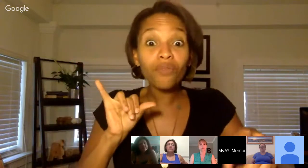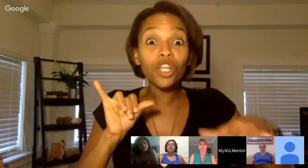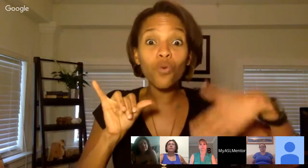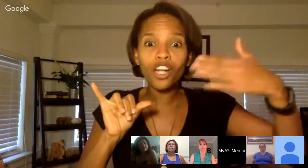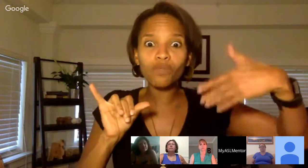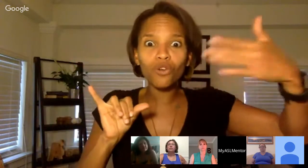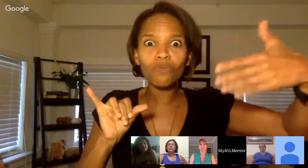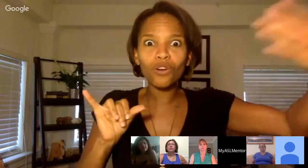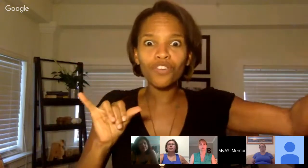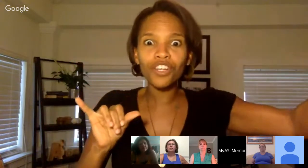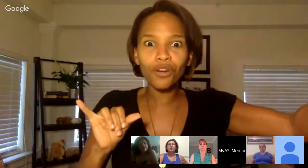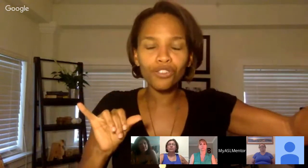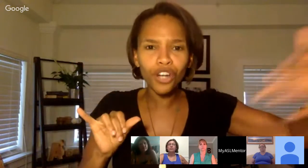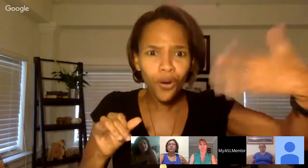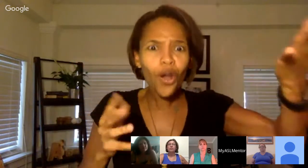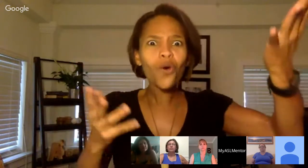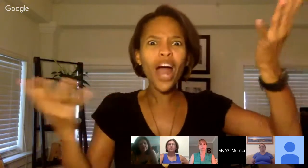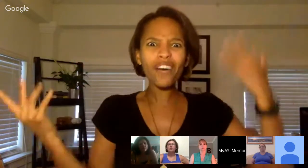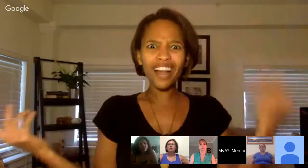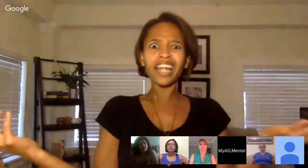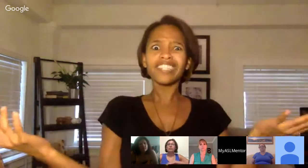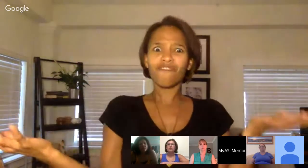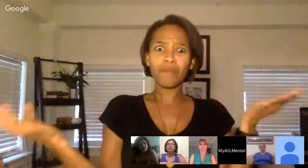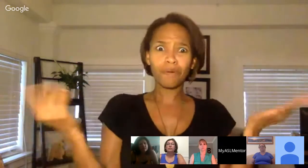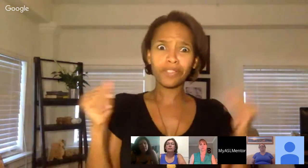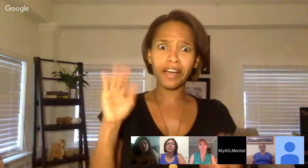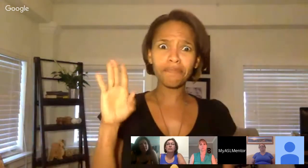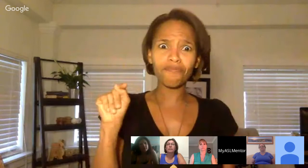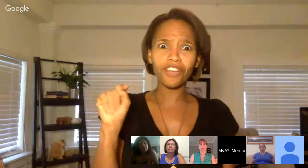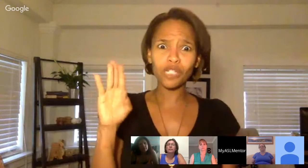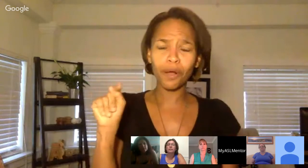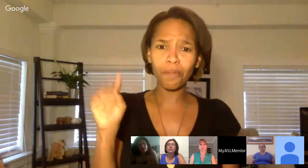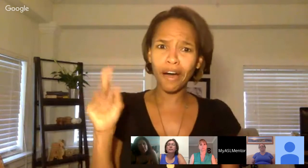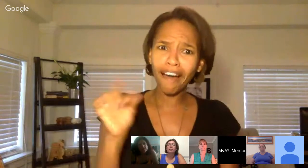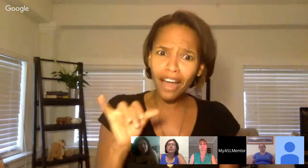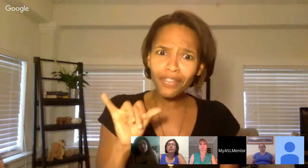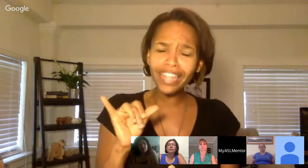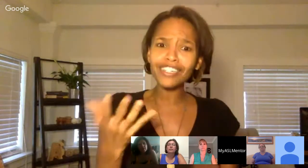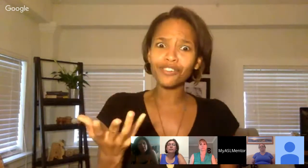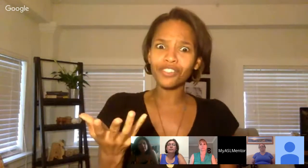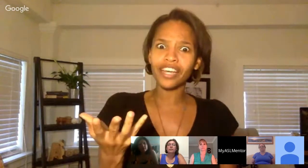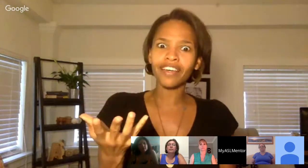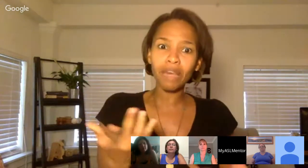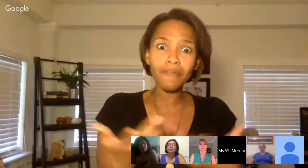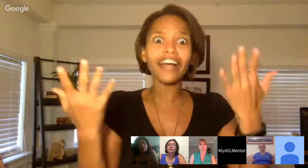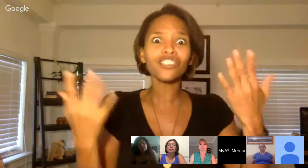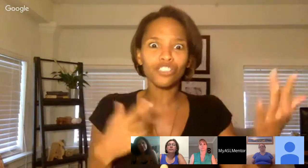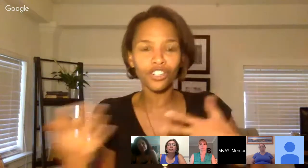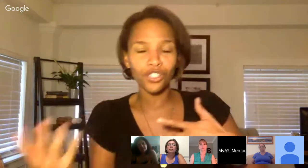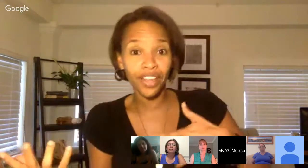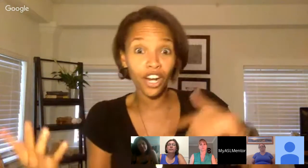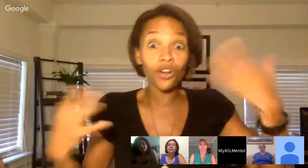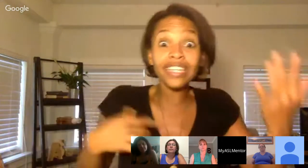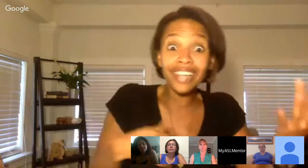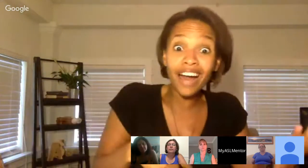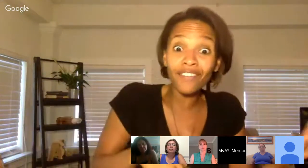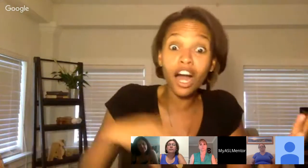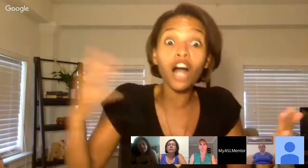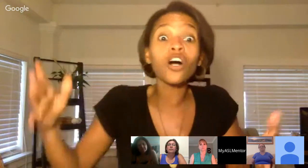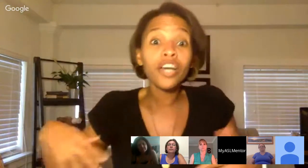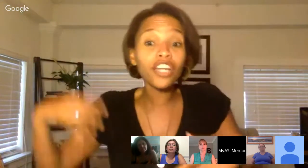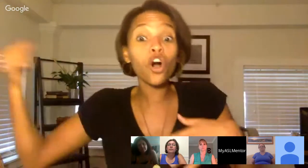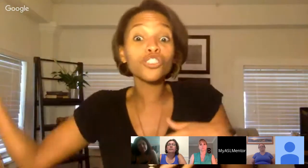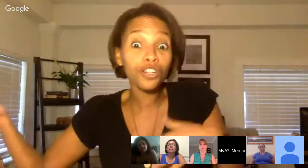And then when you watch more and more videos, you'll go, well, a lot of deaf people sign fingerspelled but. That's interesting. Maybe I should start doing that, or at least I